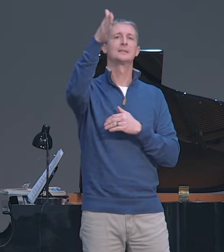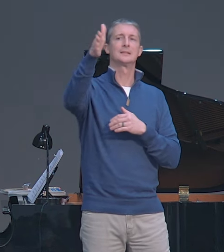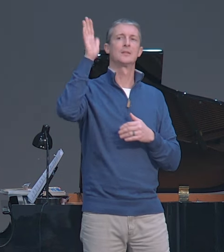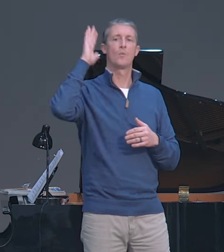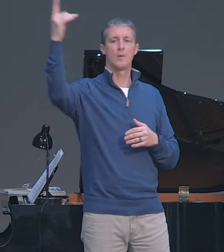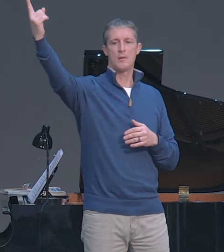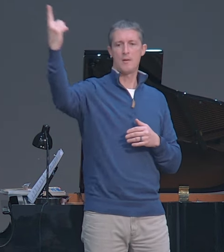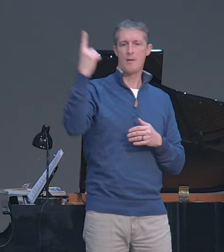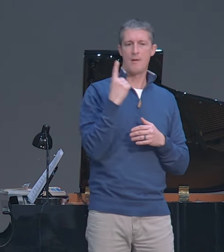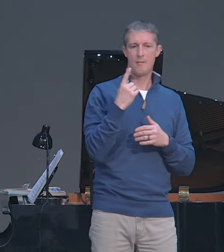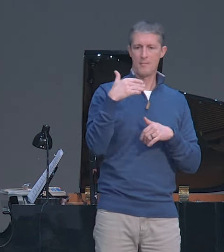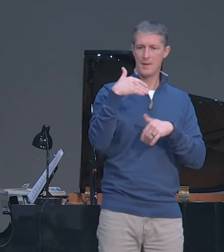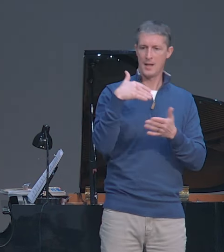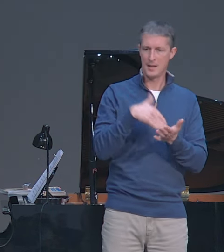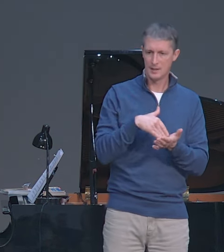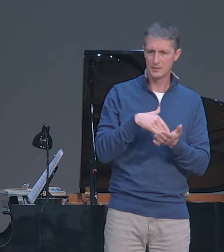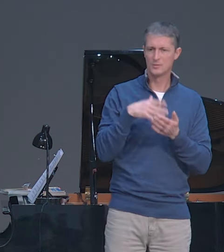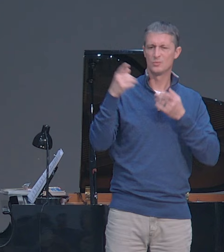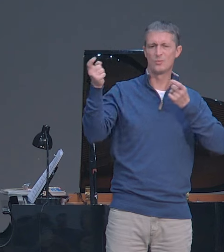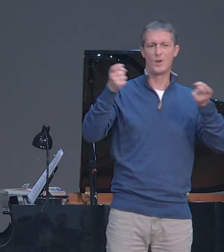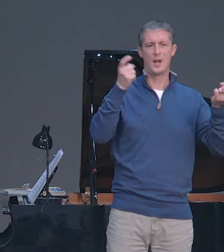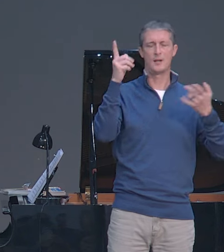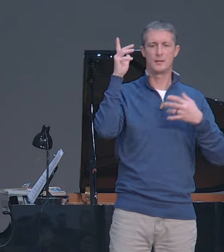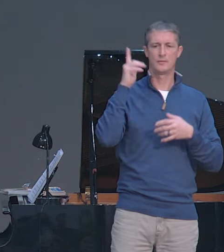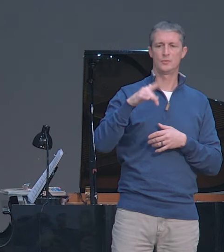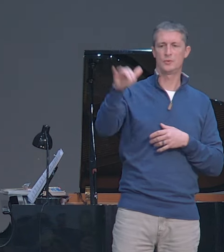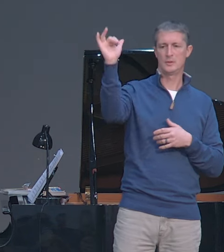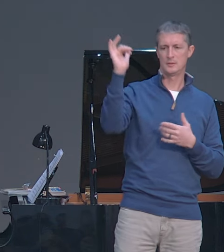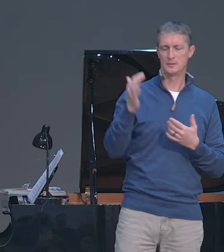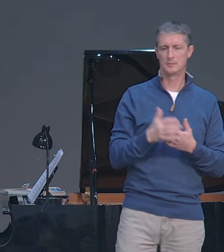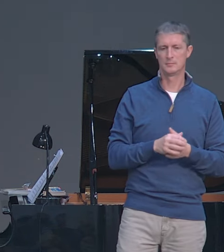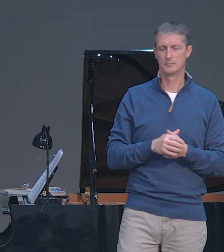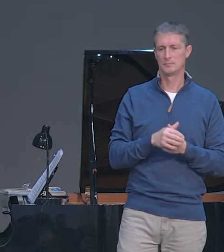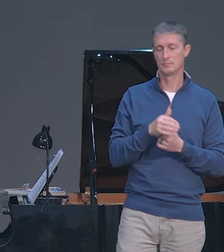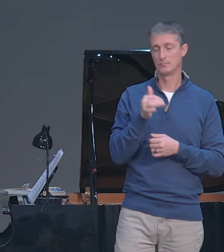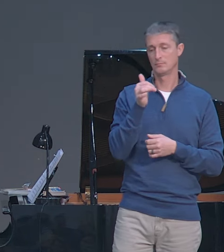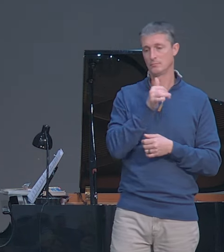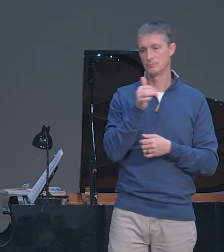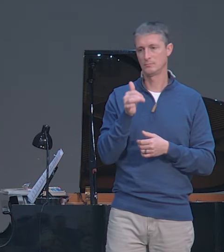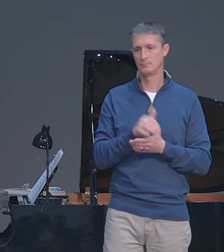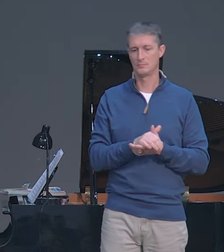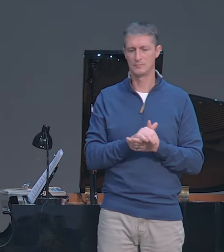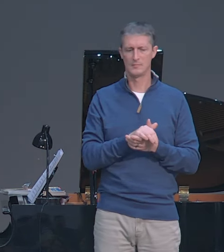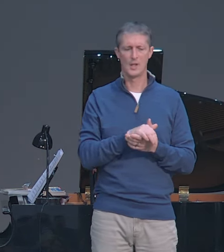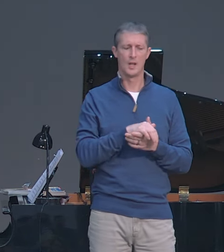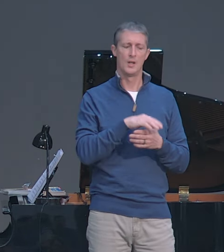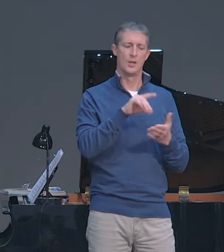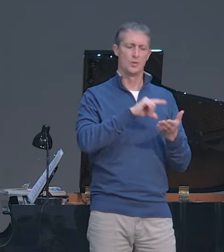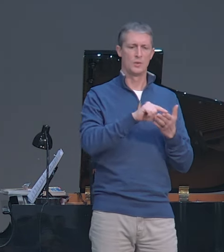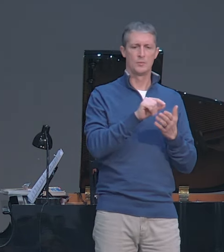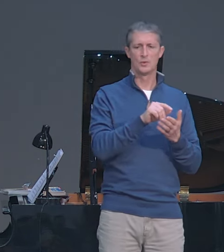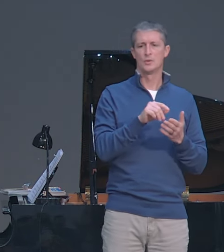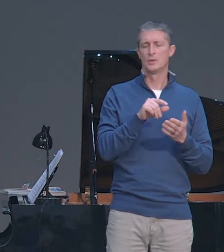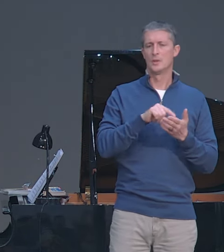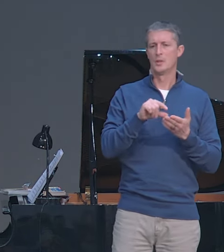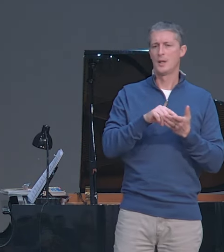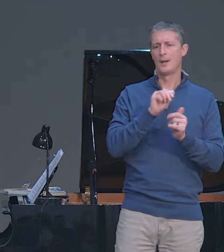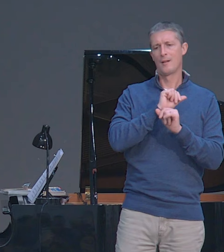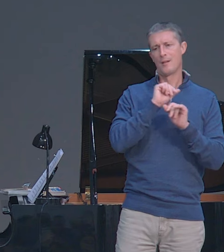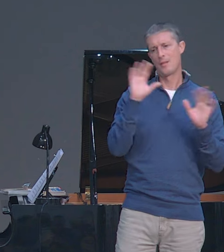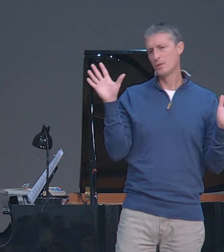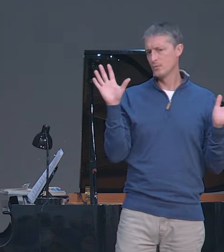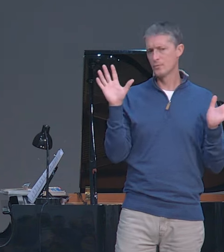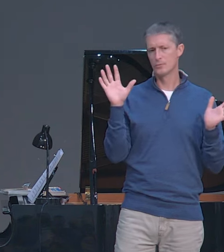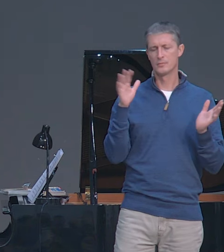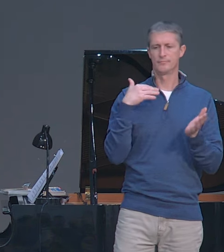reign throughout eternity. Now, in light of the body of evidence in Scripture about Jesus